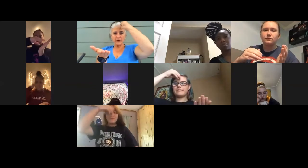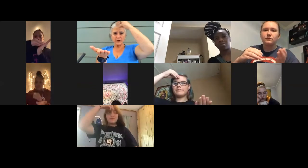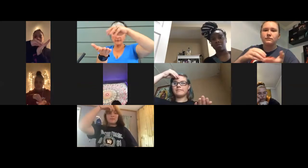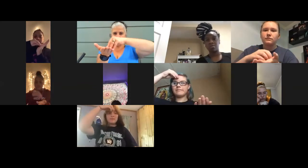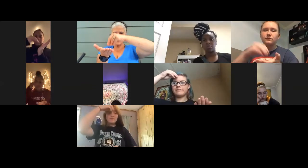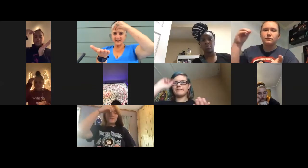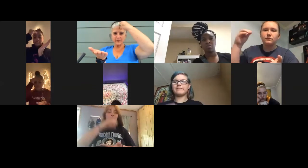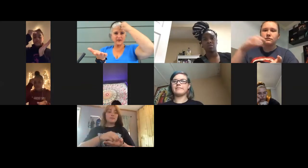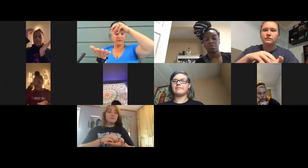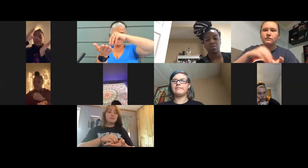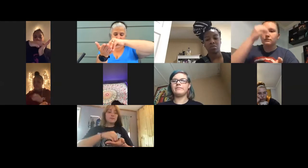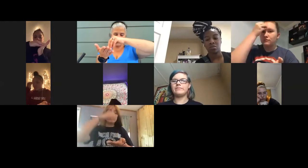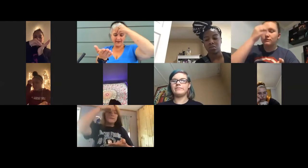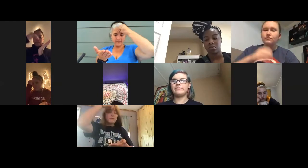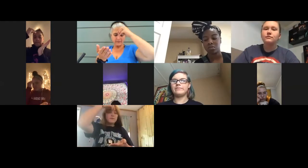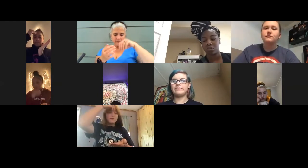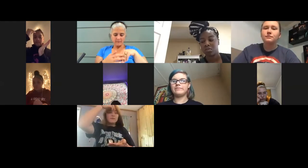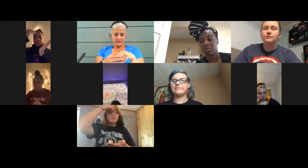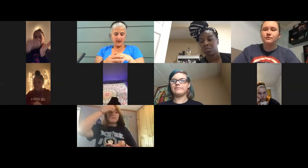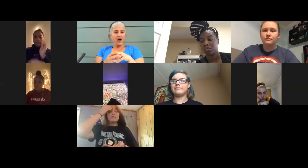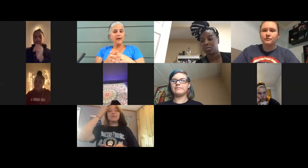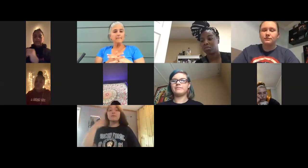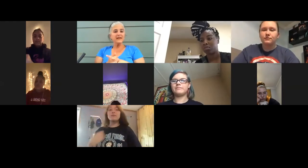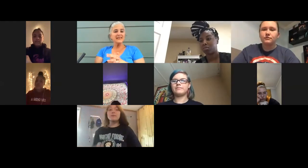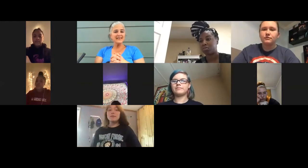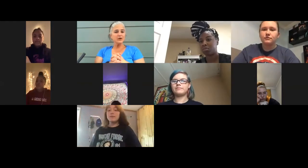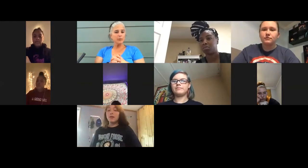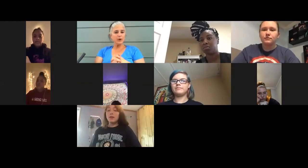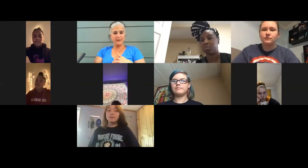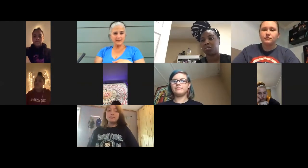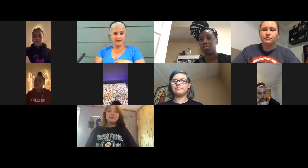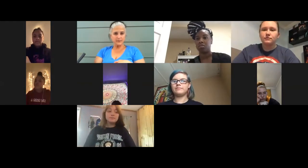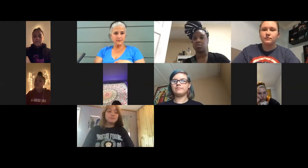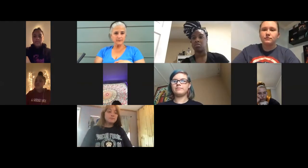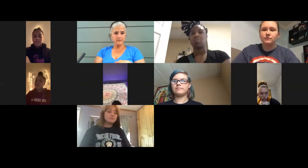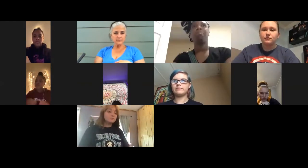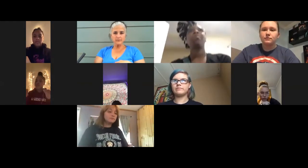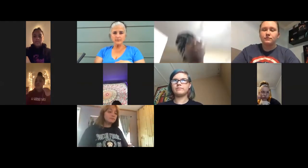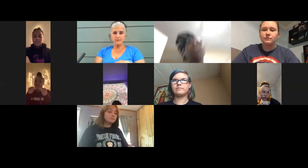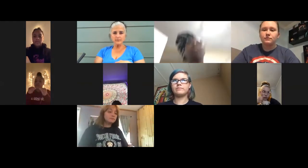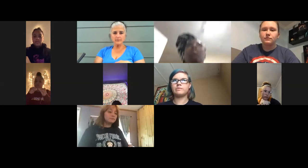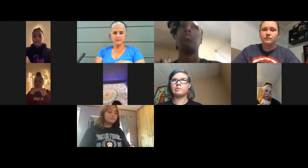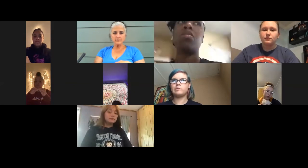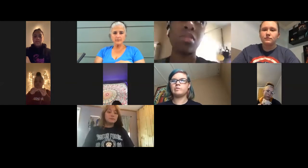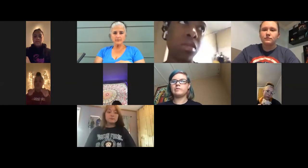Yep, learn. Taking information from the book to your head. Meaning or purpose.